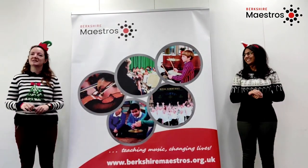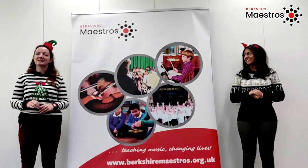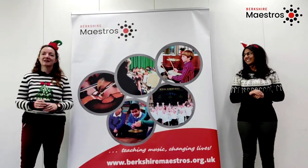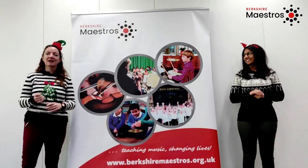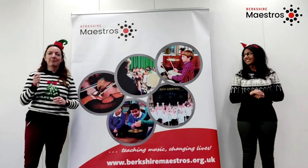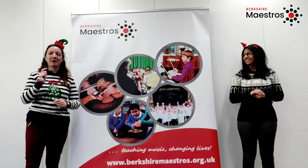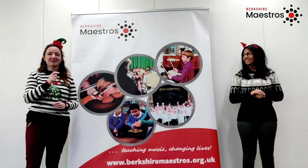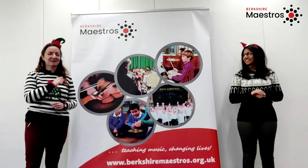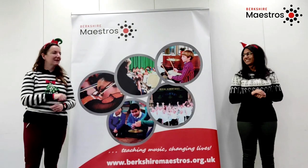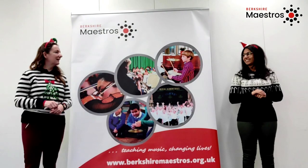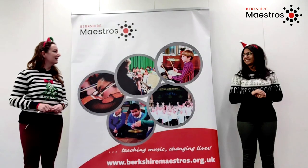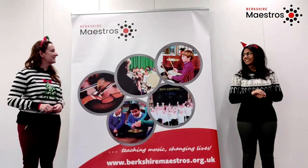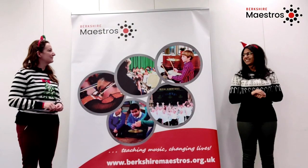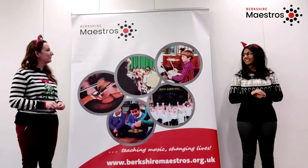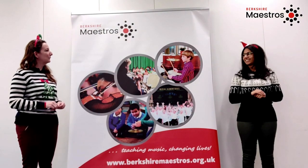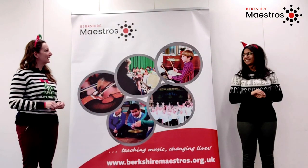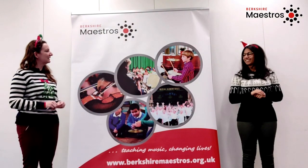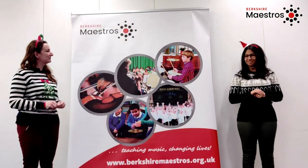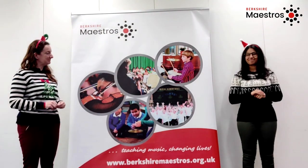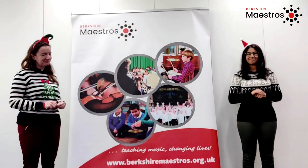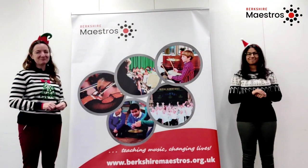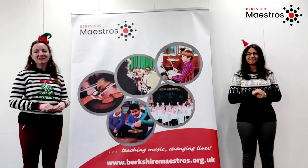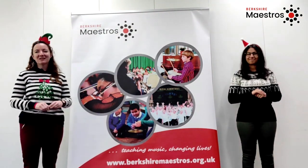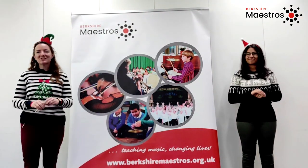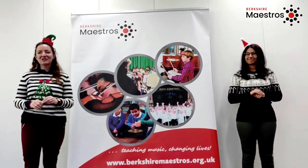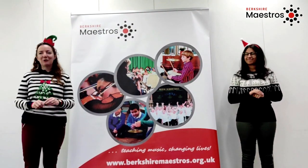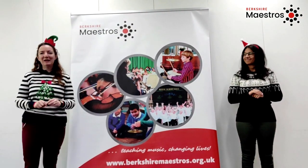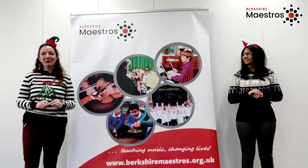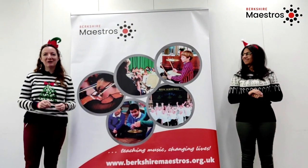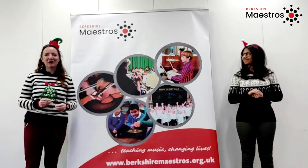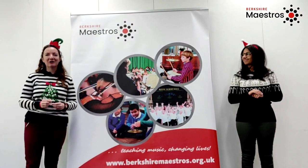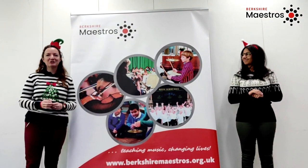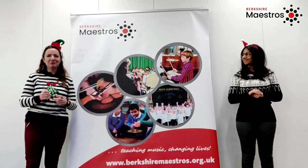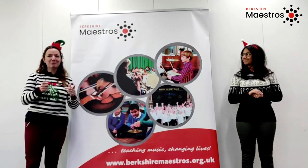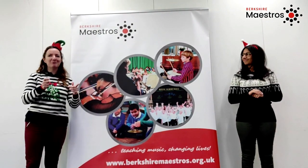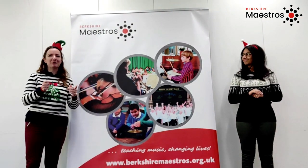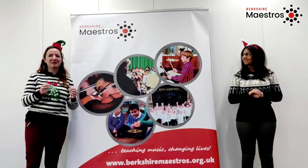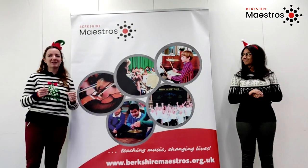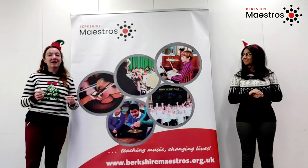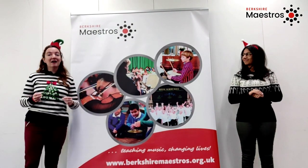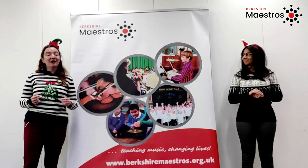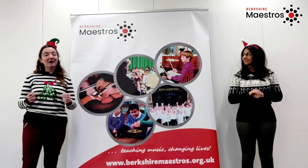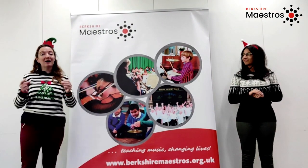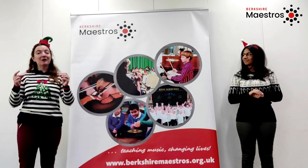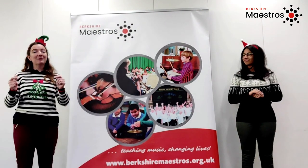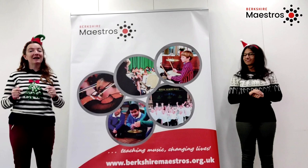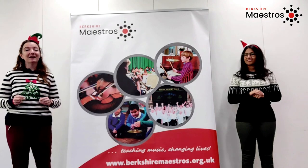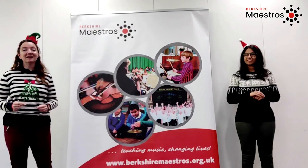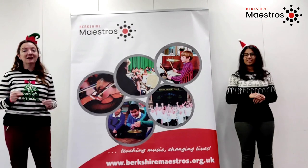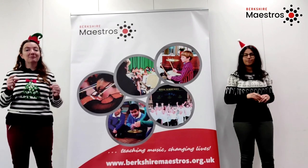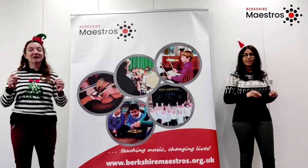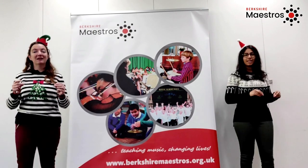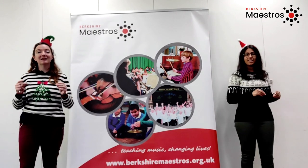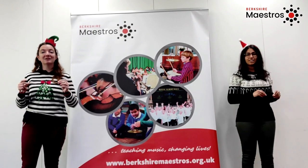exquisite, but in a simple way. So here we are. Do you remember it went, Away in a